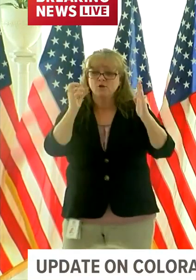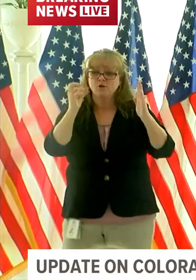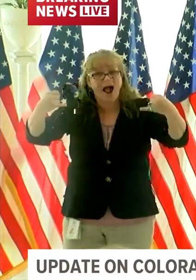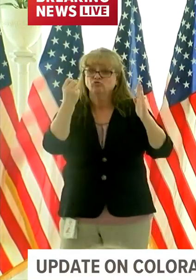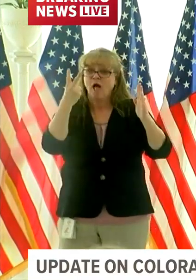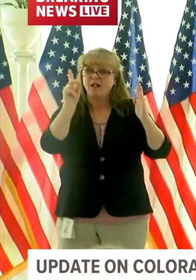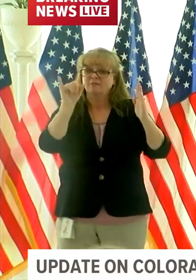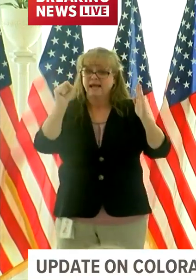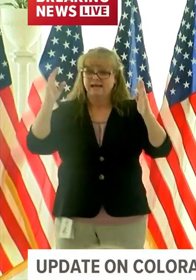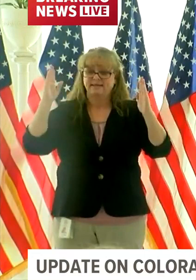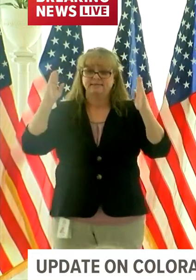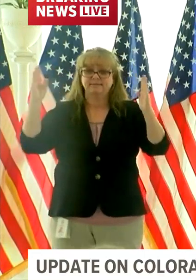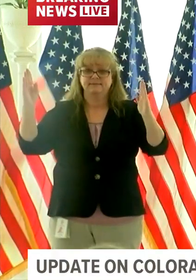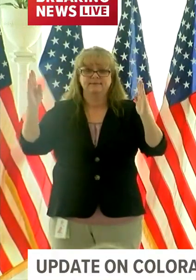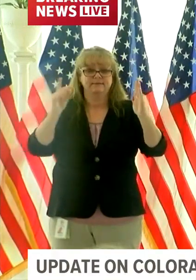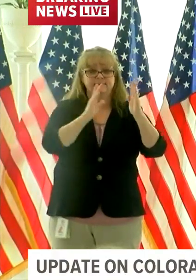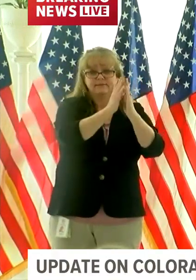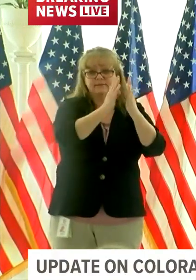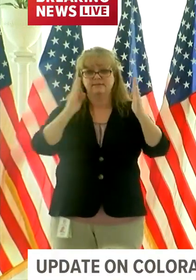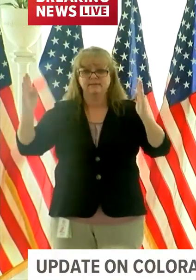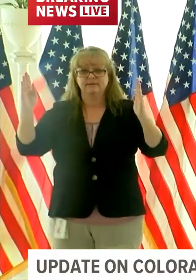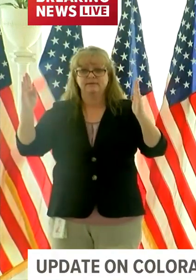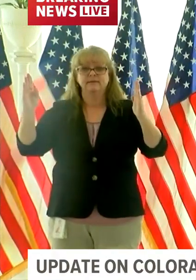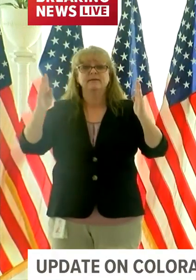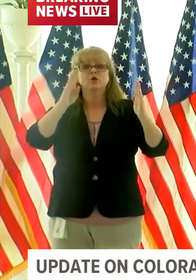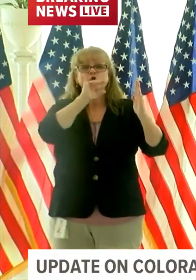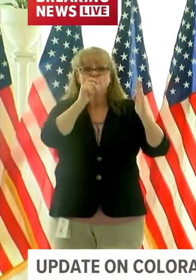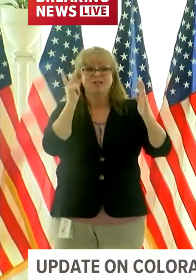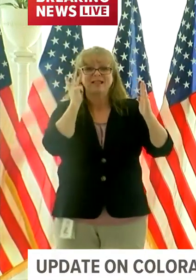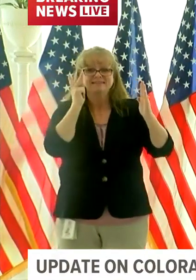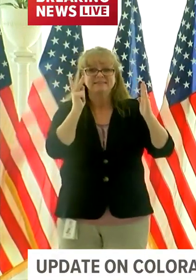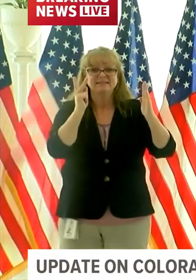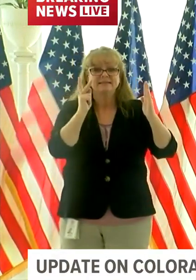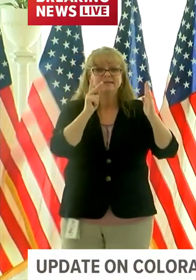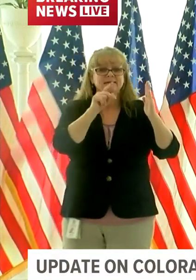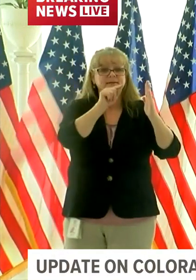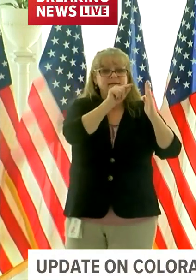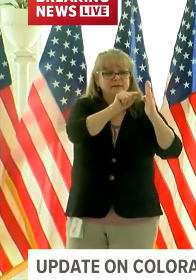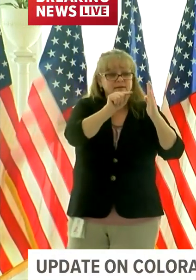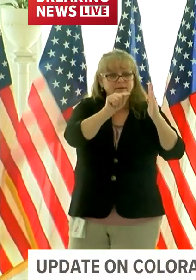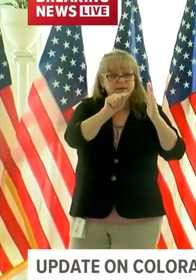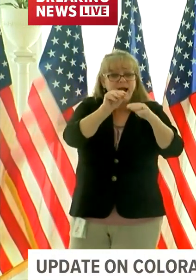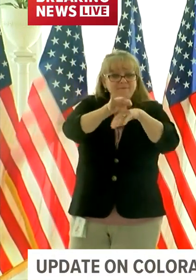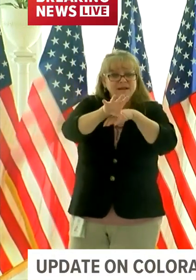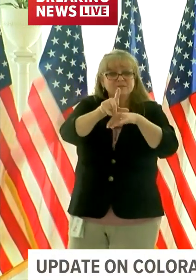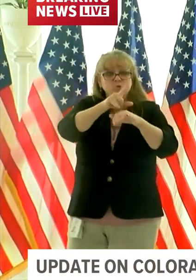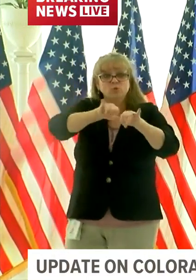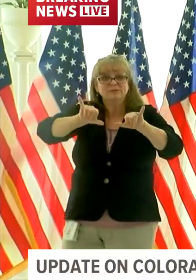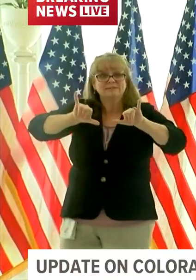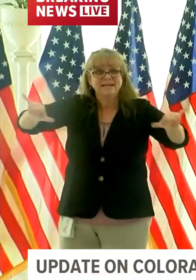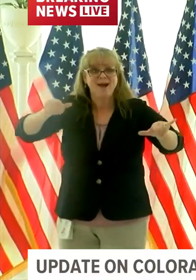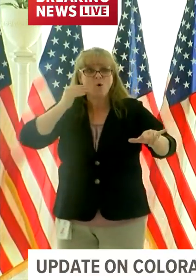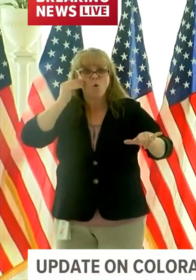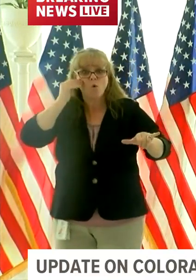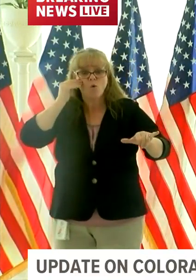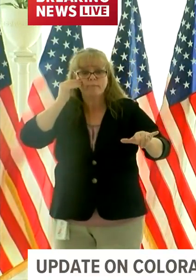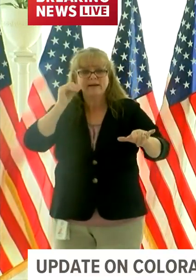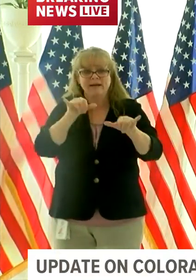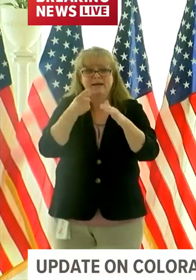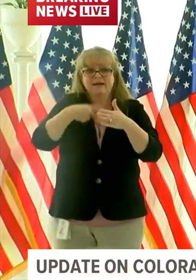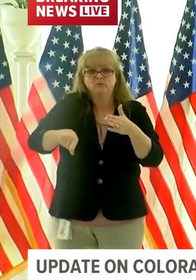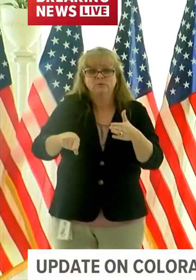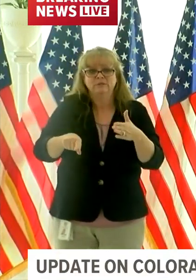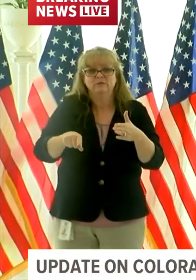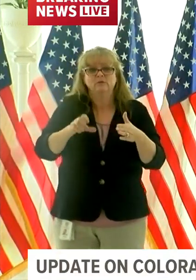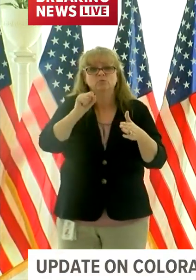how many Coloradans are staying at home. And the models that were released the other day that wonderful CU researchers have put together show really different results